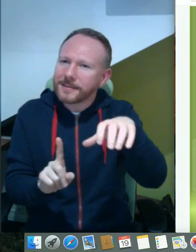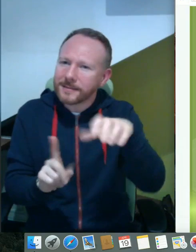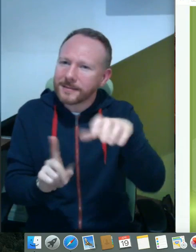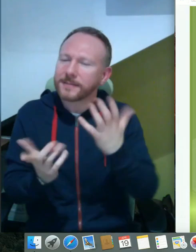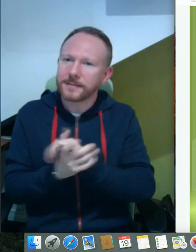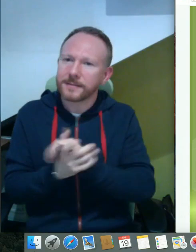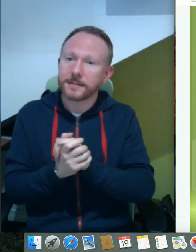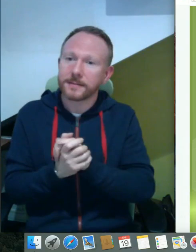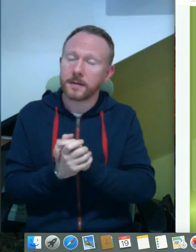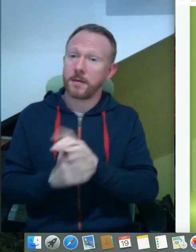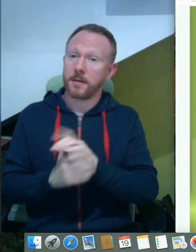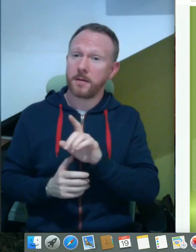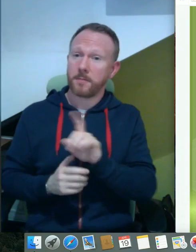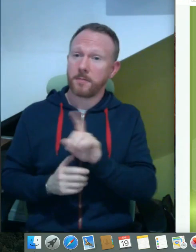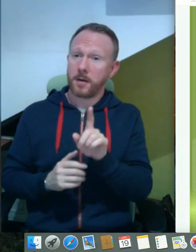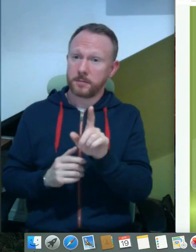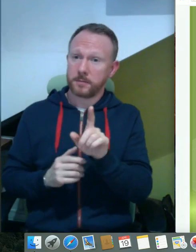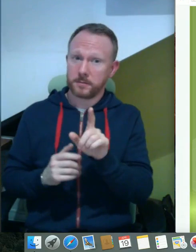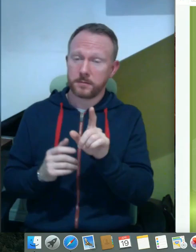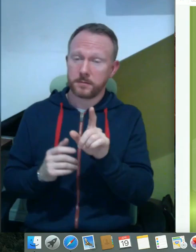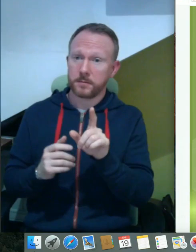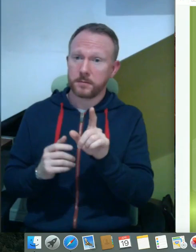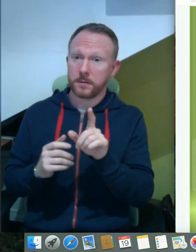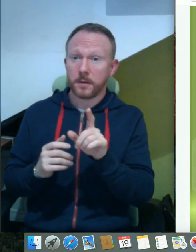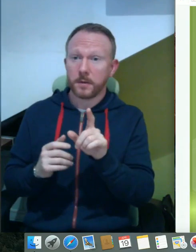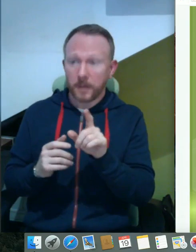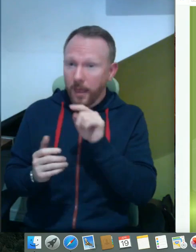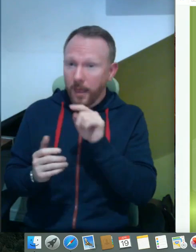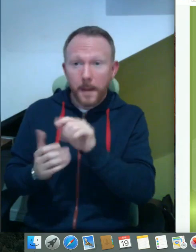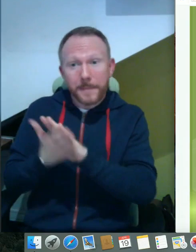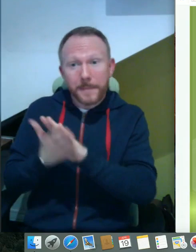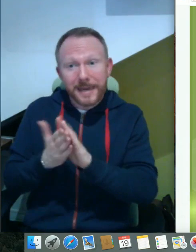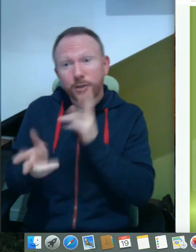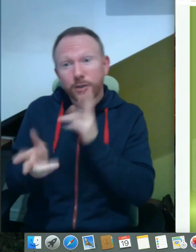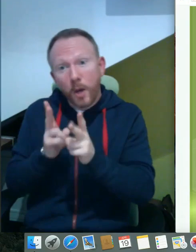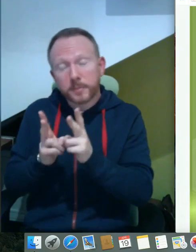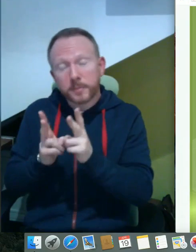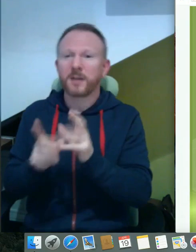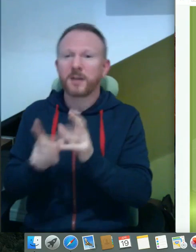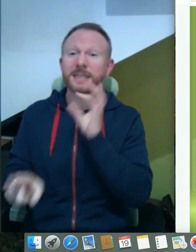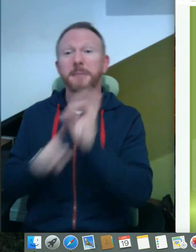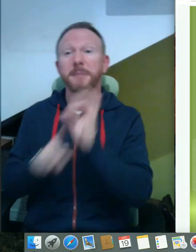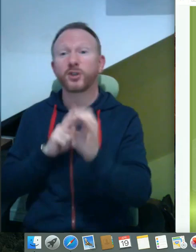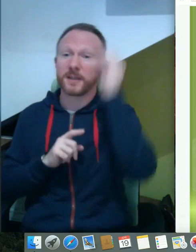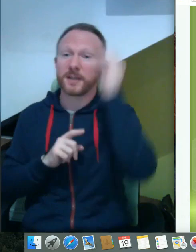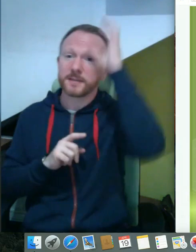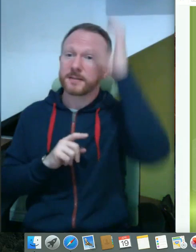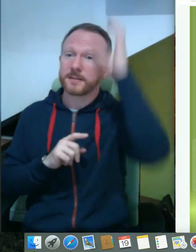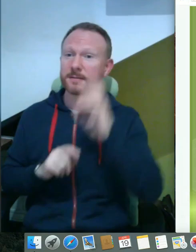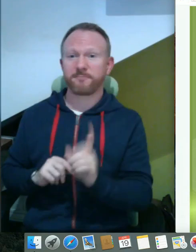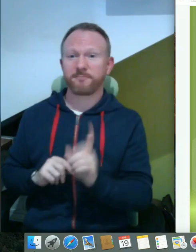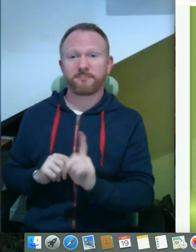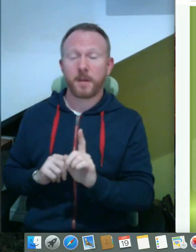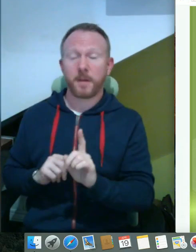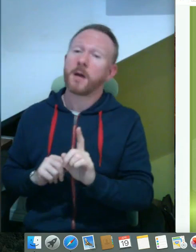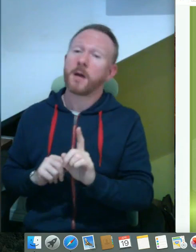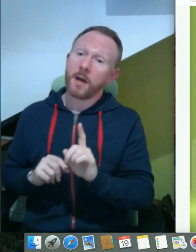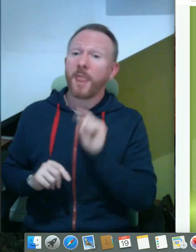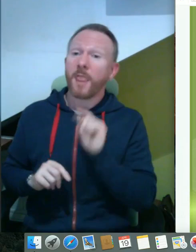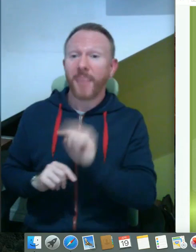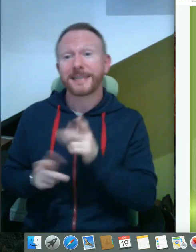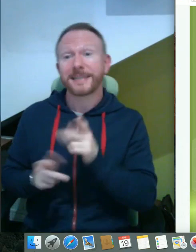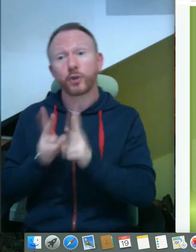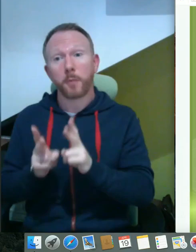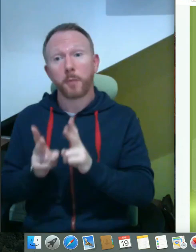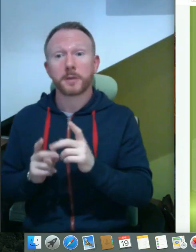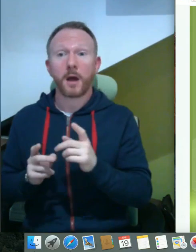it doesn't guarantee that those interpreters are specialist interpreters in those settings. It just means that those interpreters have decided that they are okay